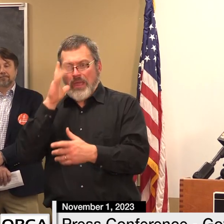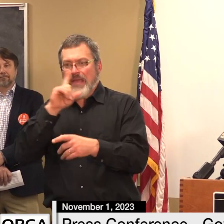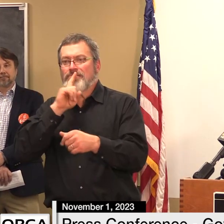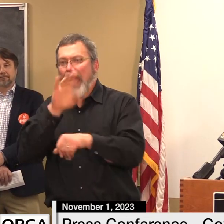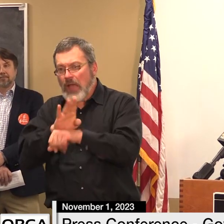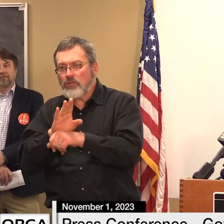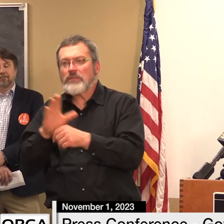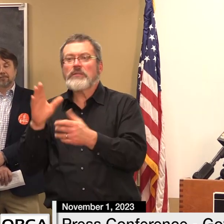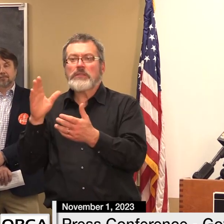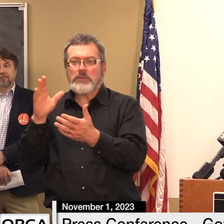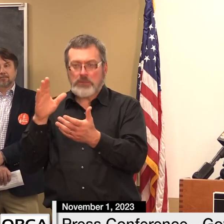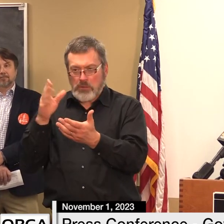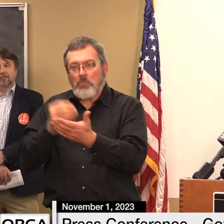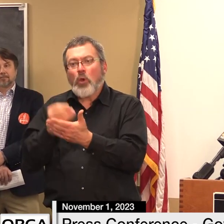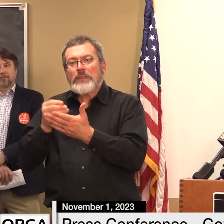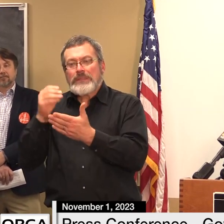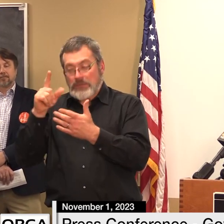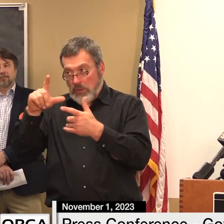in Vermont,